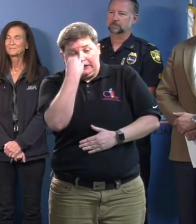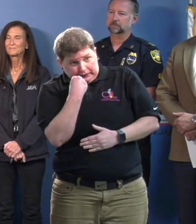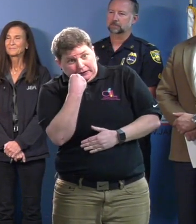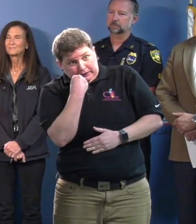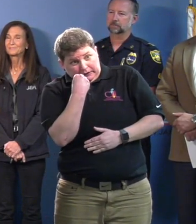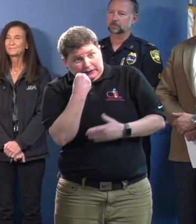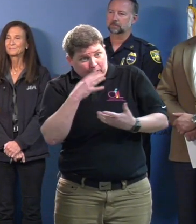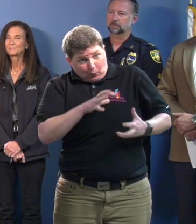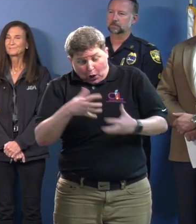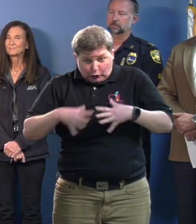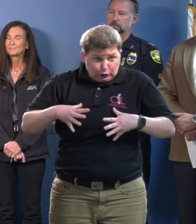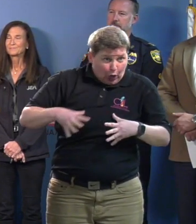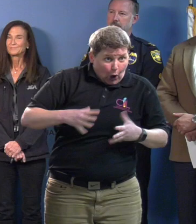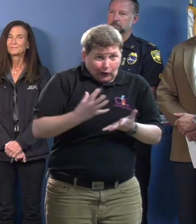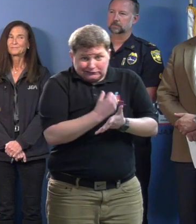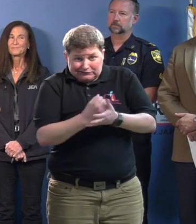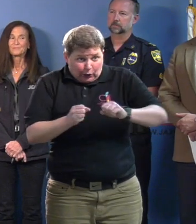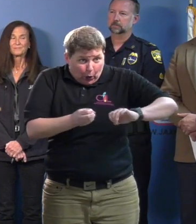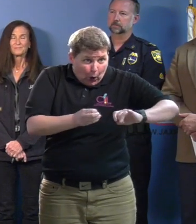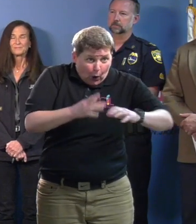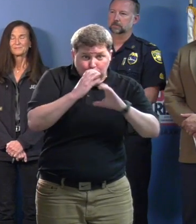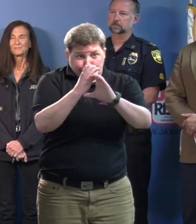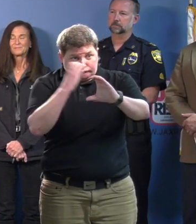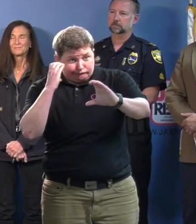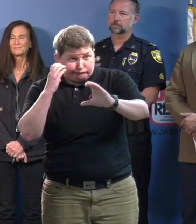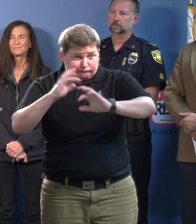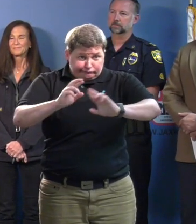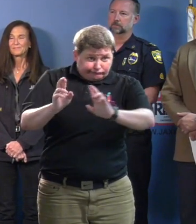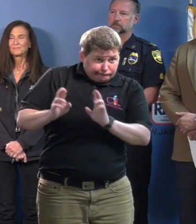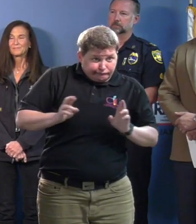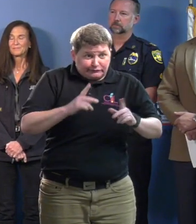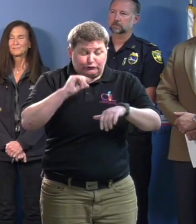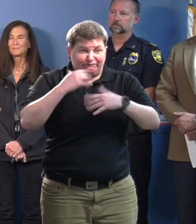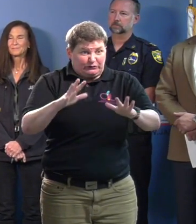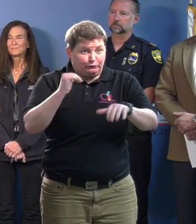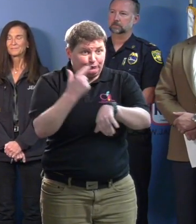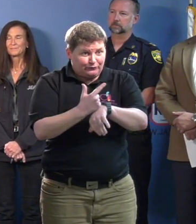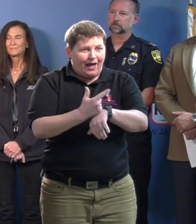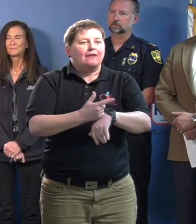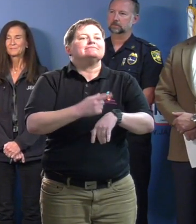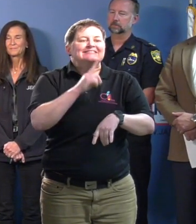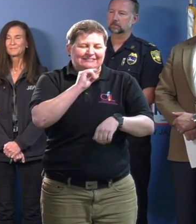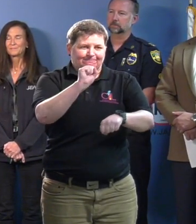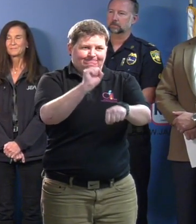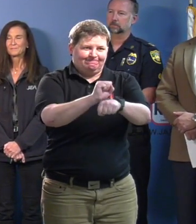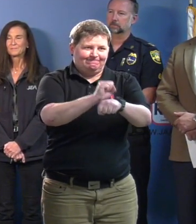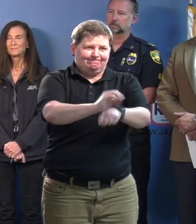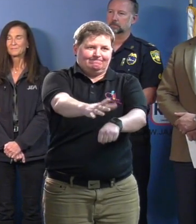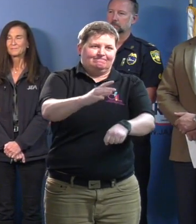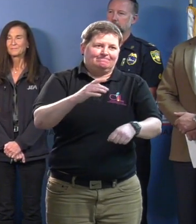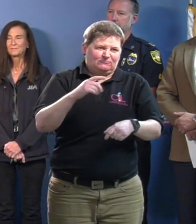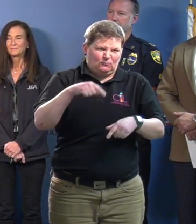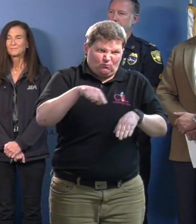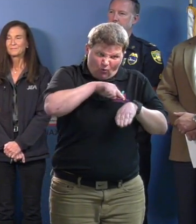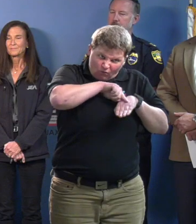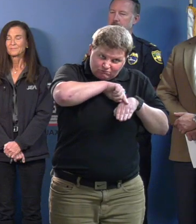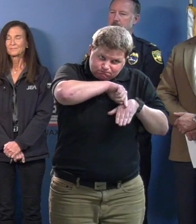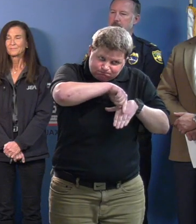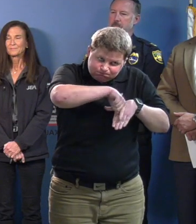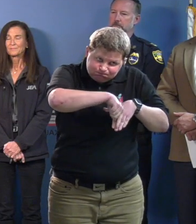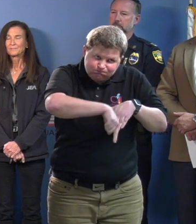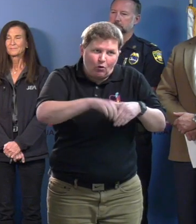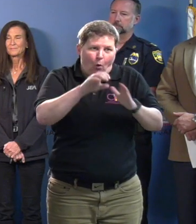loaded their trucks, and today they took those trucks and they headed down to Ocala where they will stage. And those